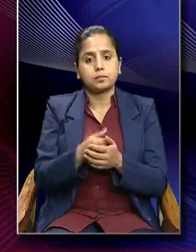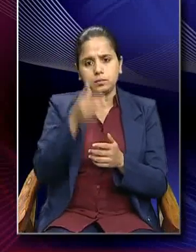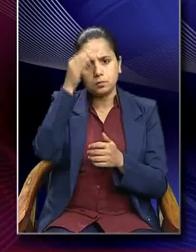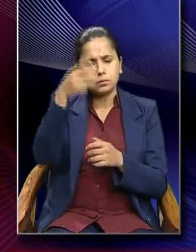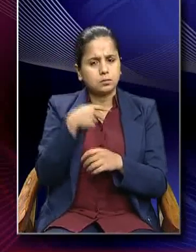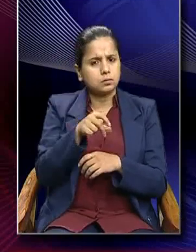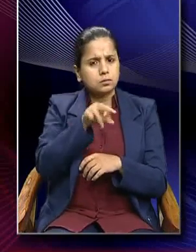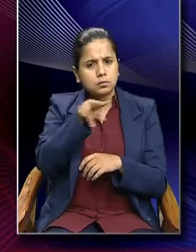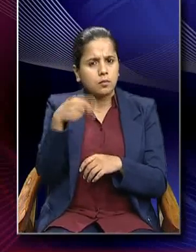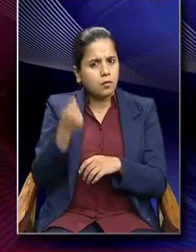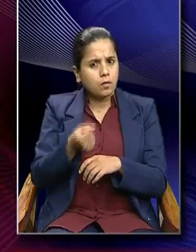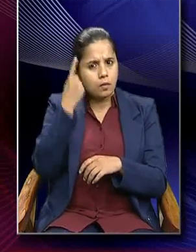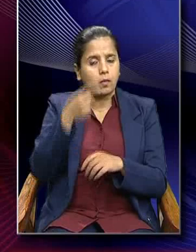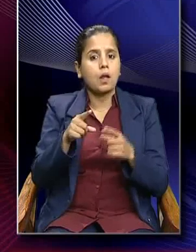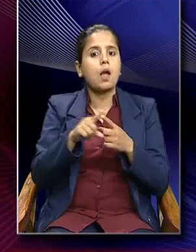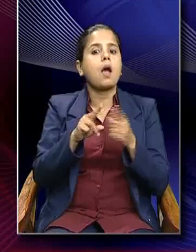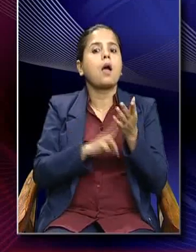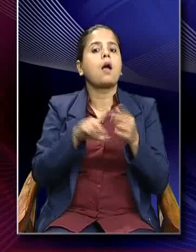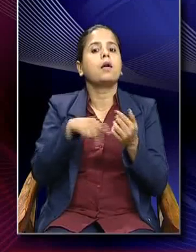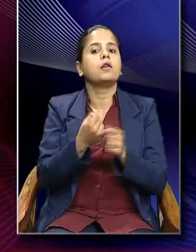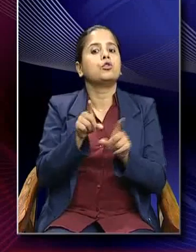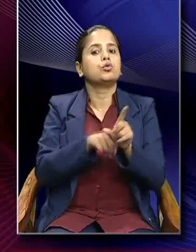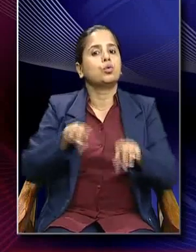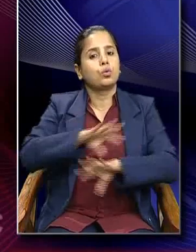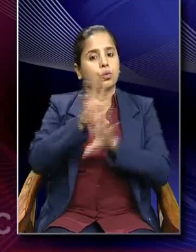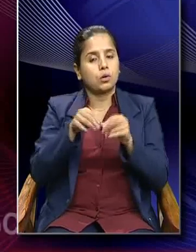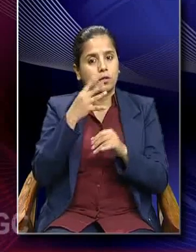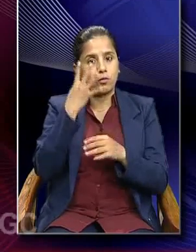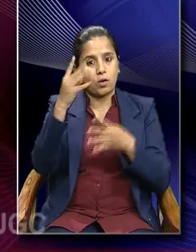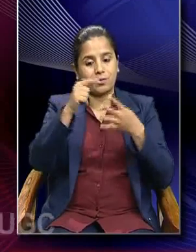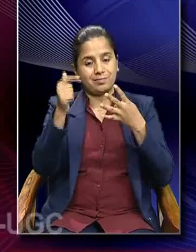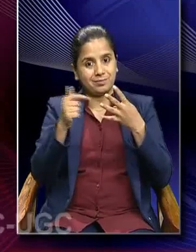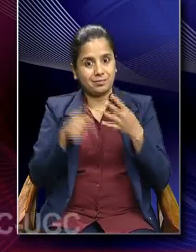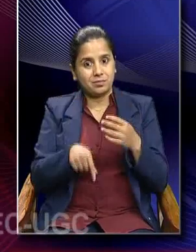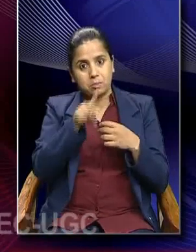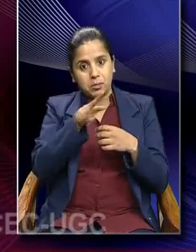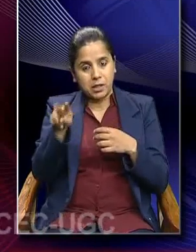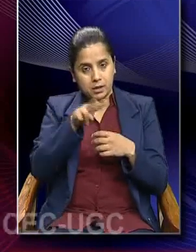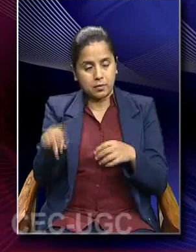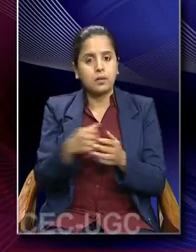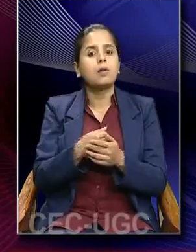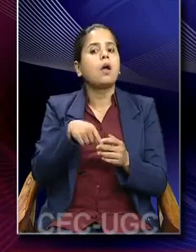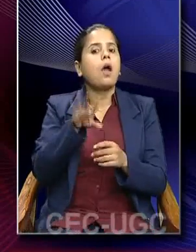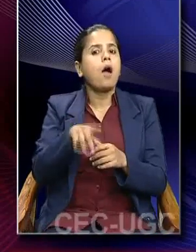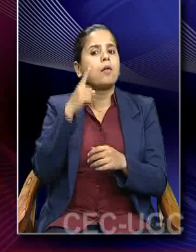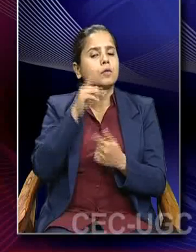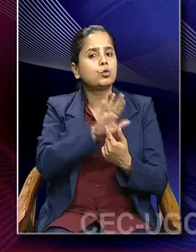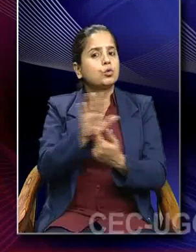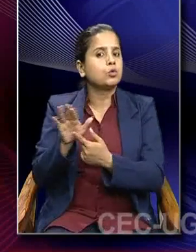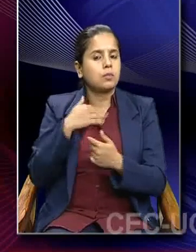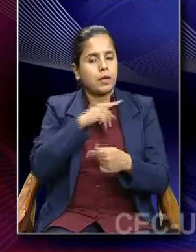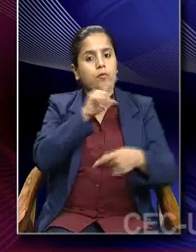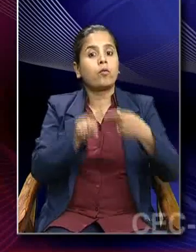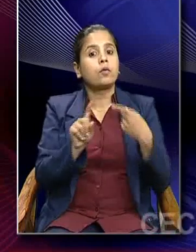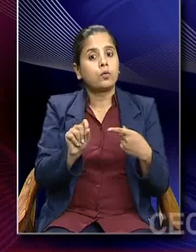Conceptualizing energy security in context of all these four aspects or definitions, dimensions, we take